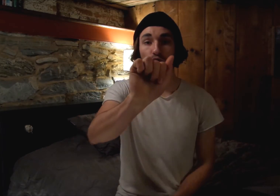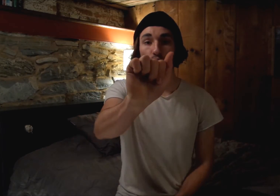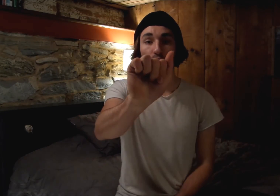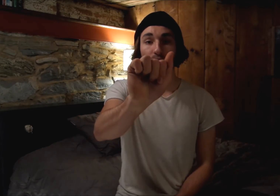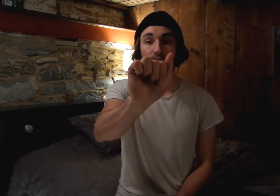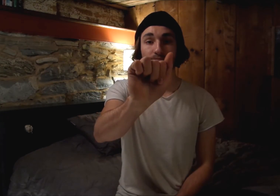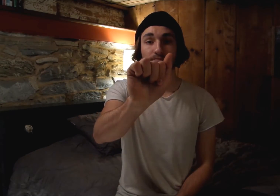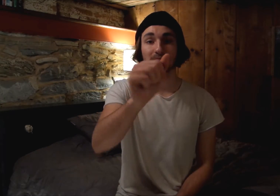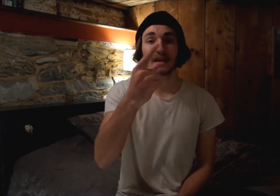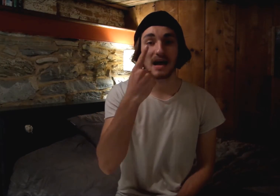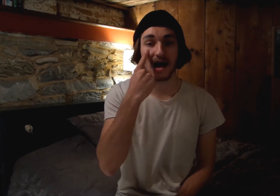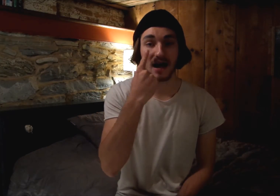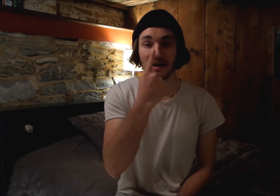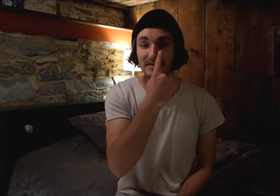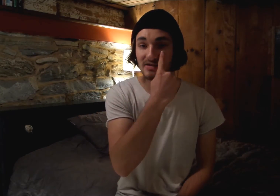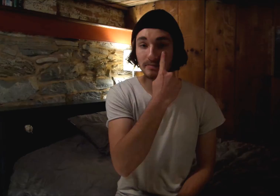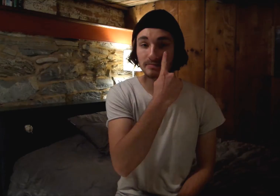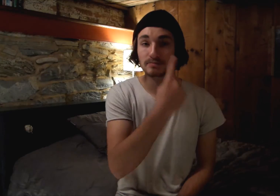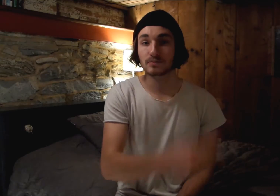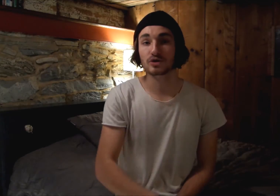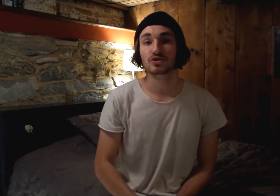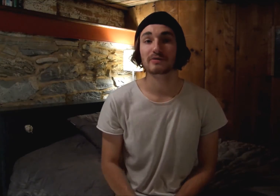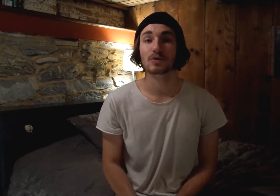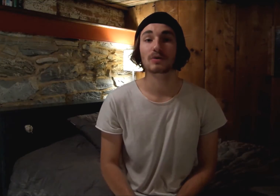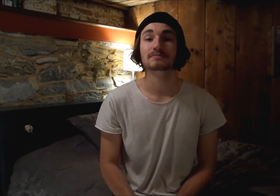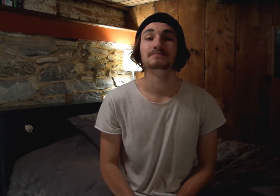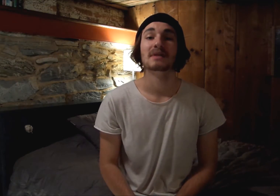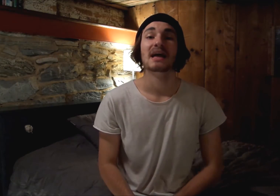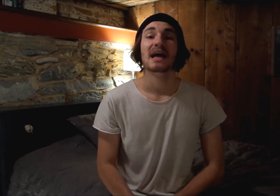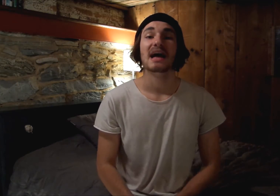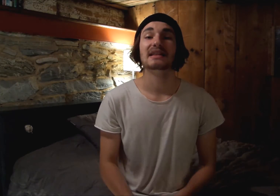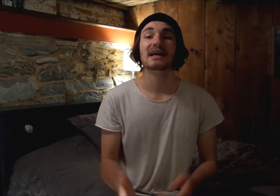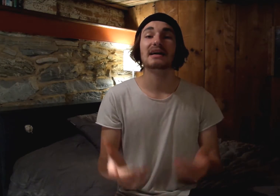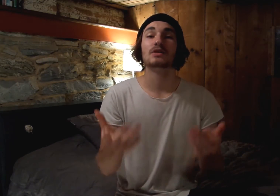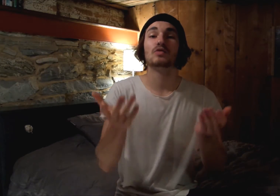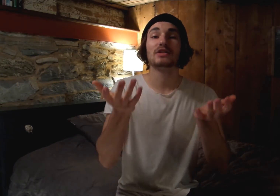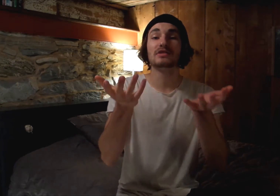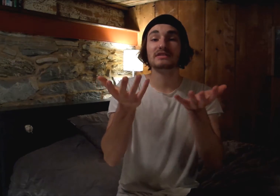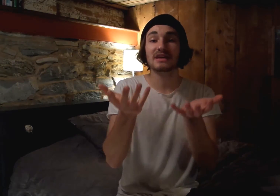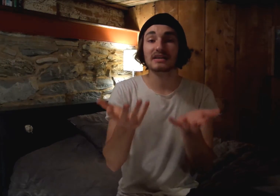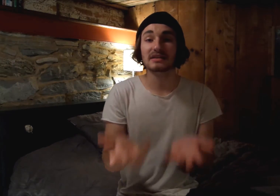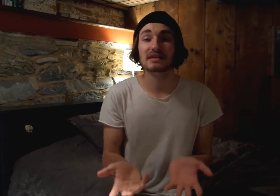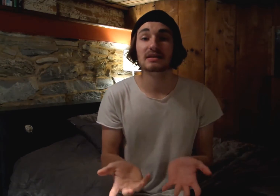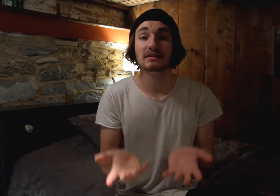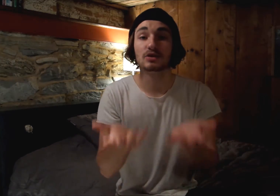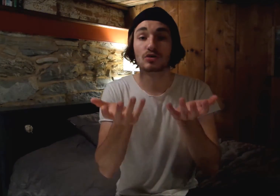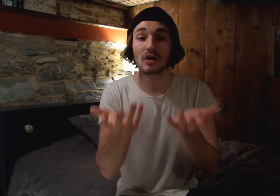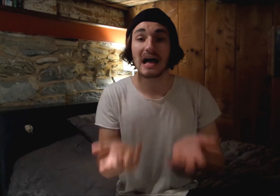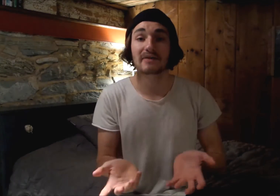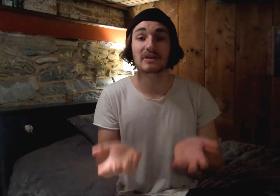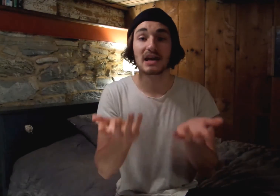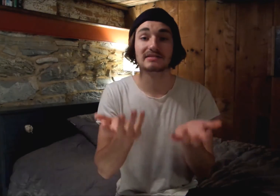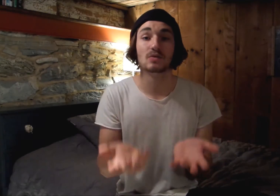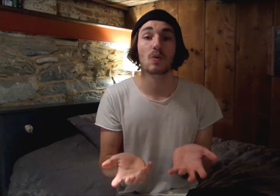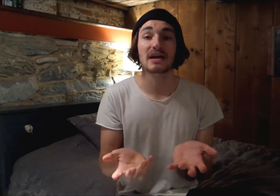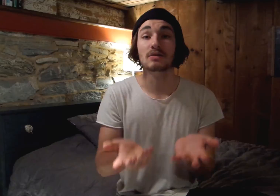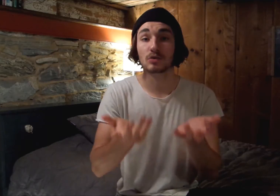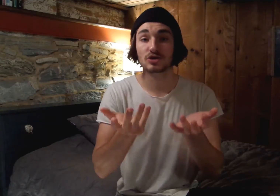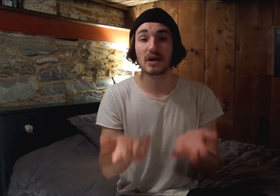your eyes, pretty straightforward. And then rather than signing the literal heavy as in weight, which you can